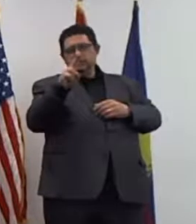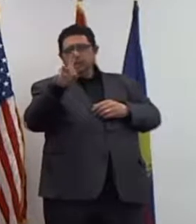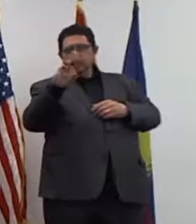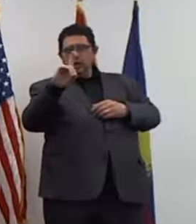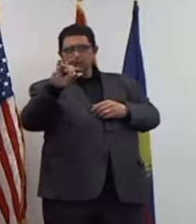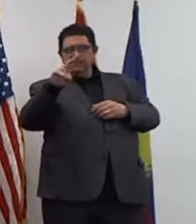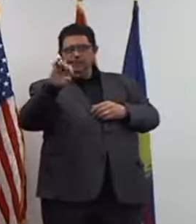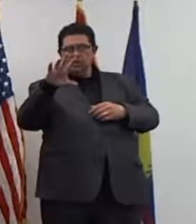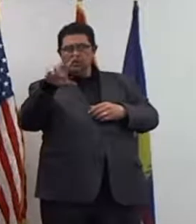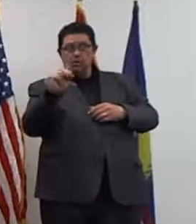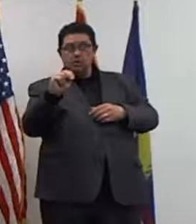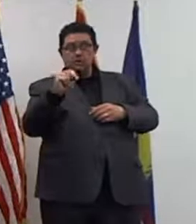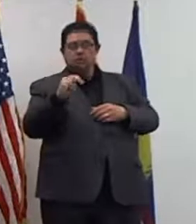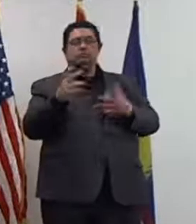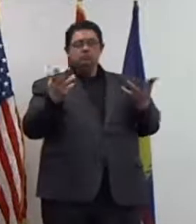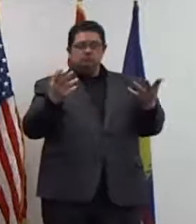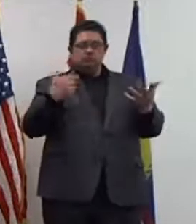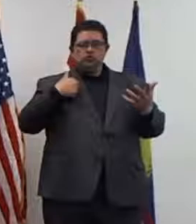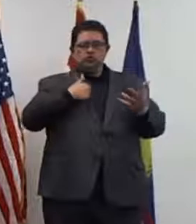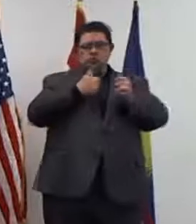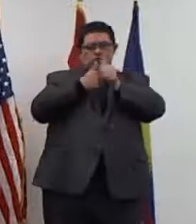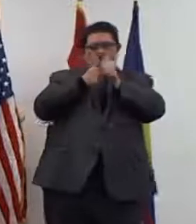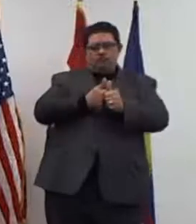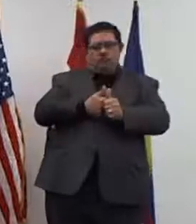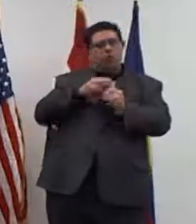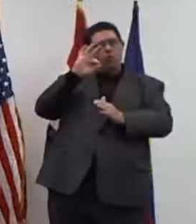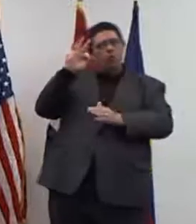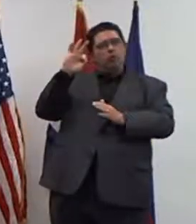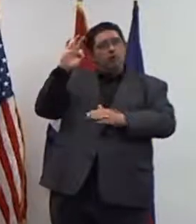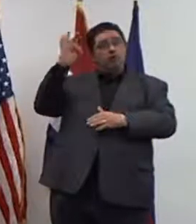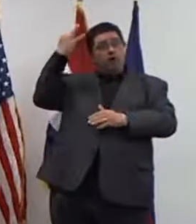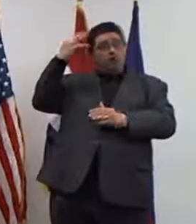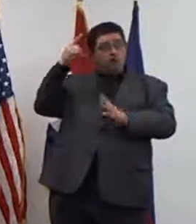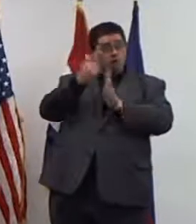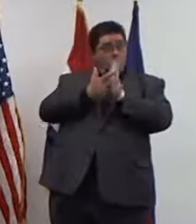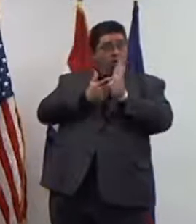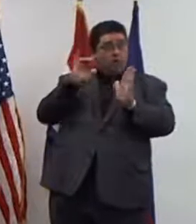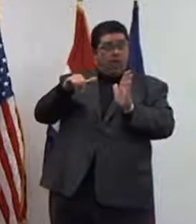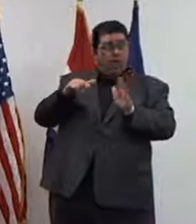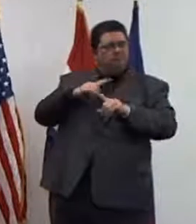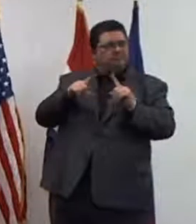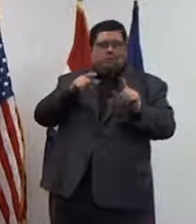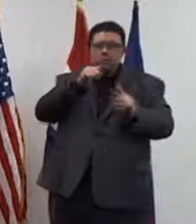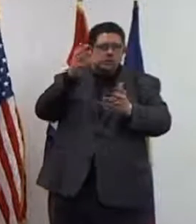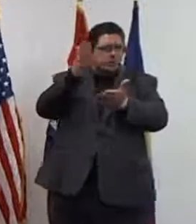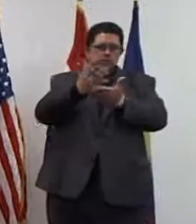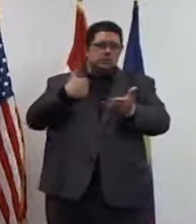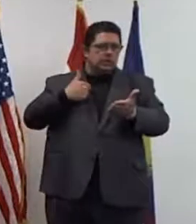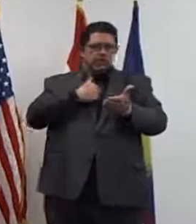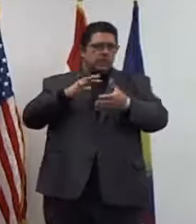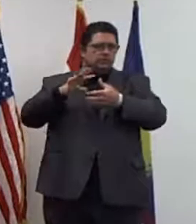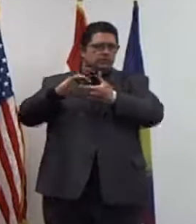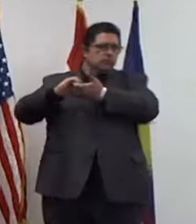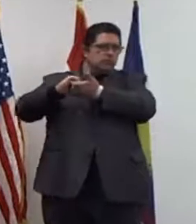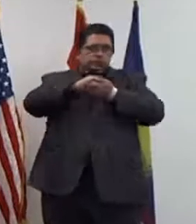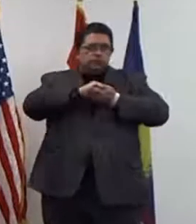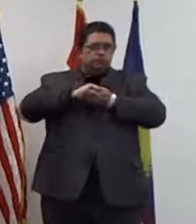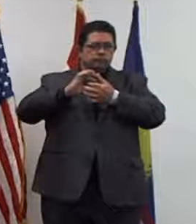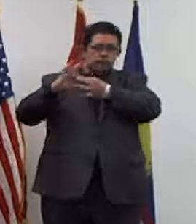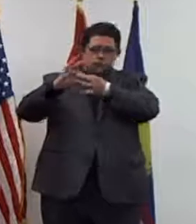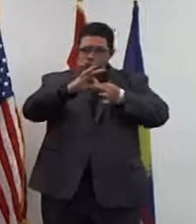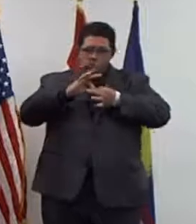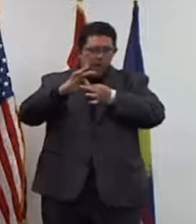within St. Louis County, and we will follow the federal law in that regard. But that does not stop us from coordinating on many fronts on the